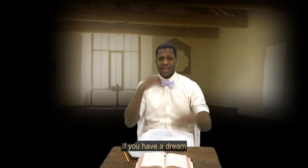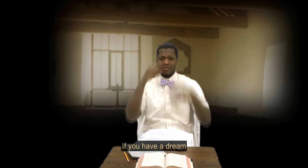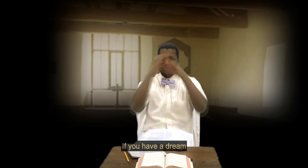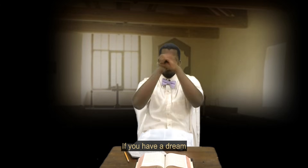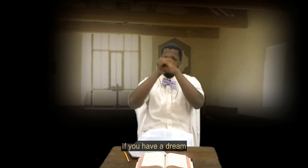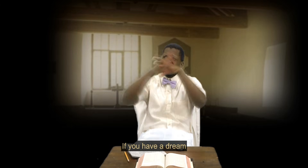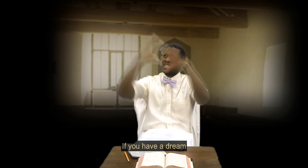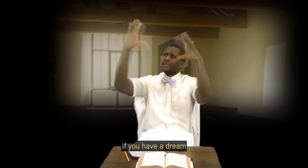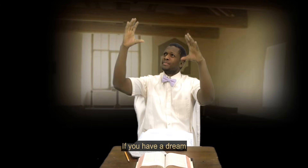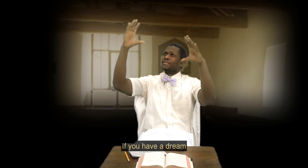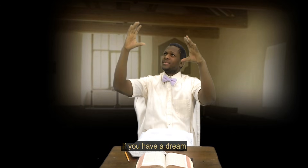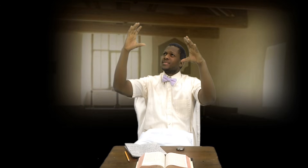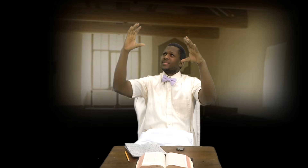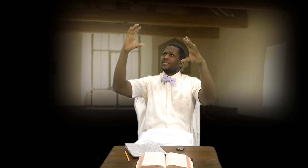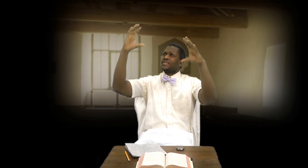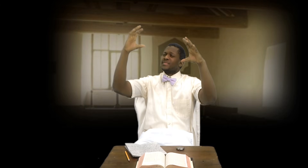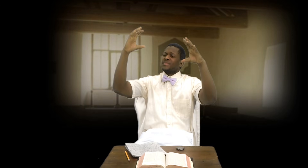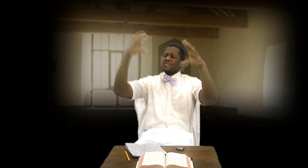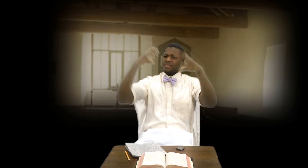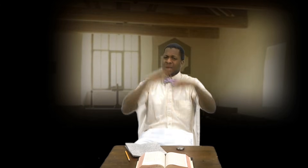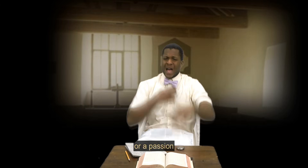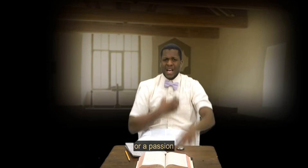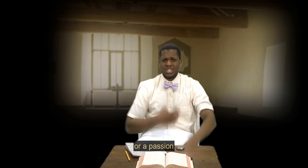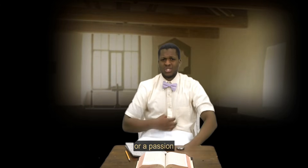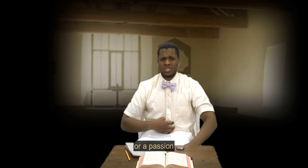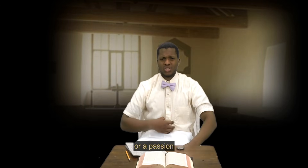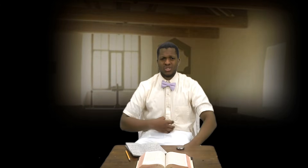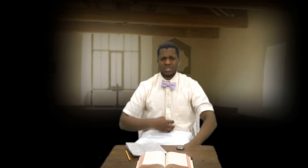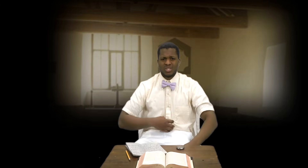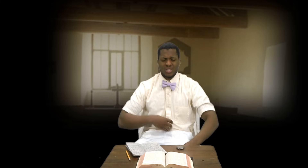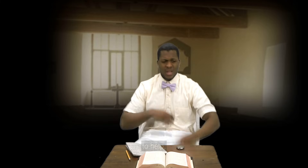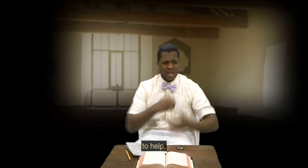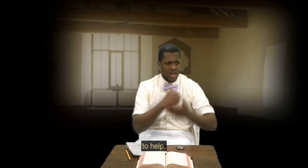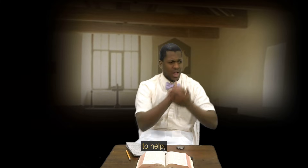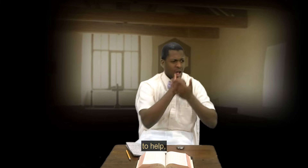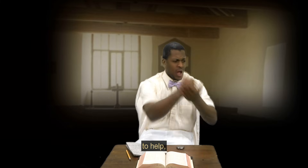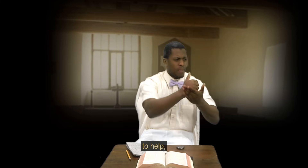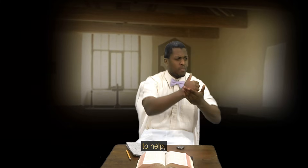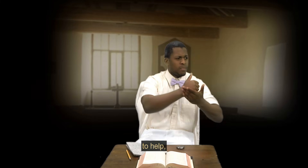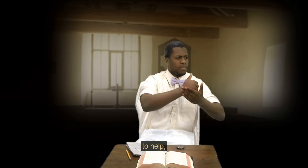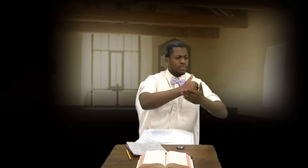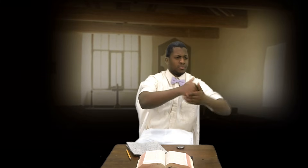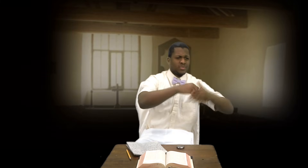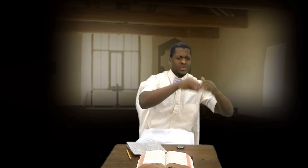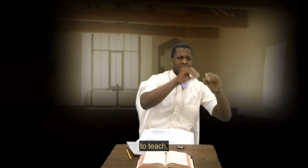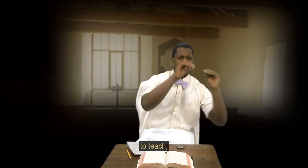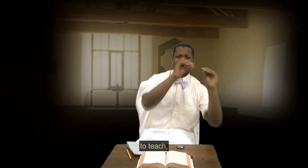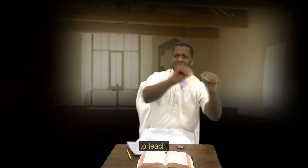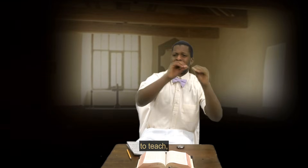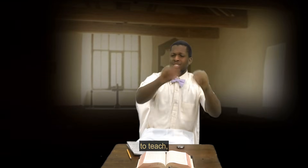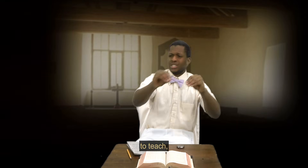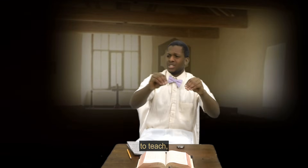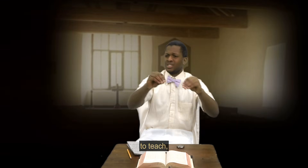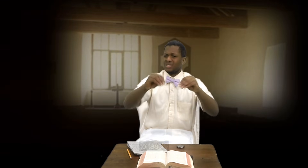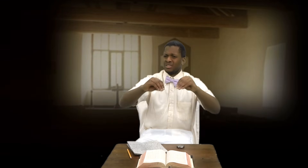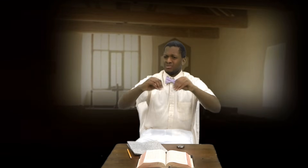If you have a dream or a passion to help, to teach,